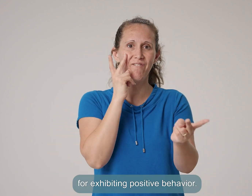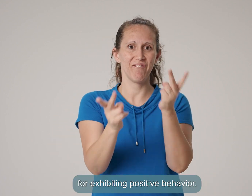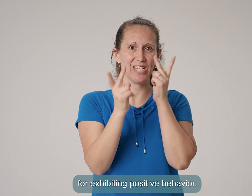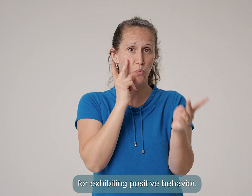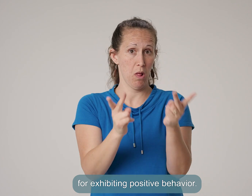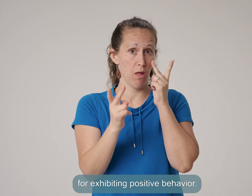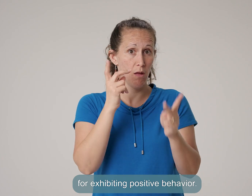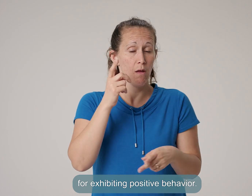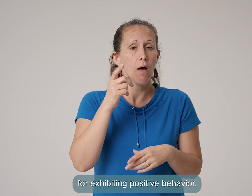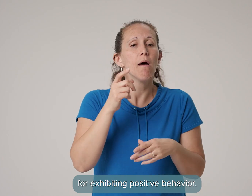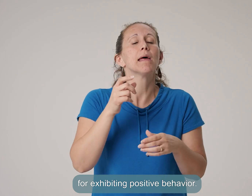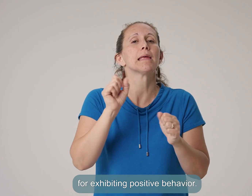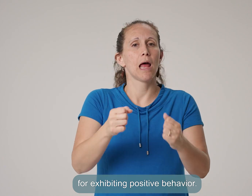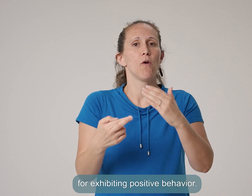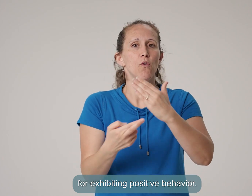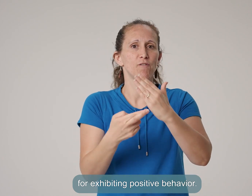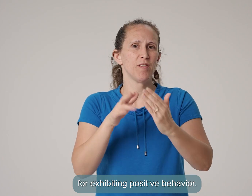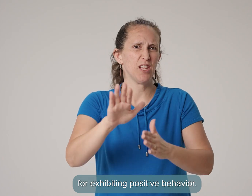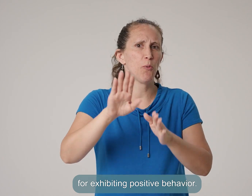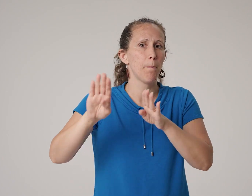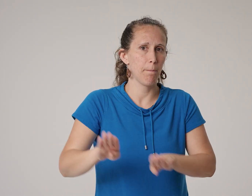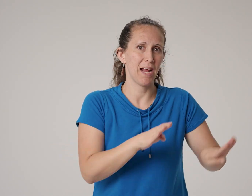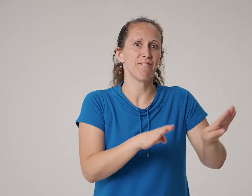exhibiting positive behavior.